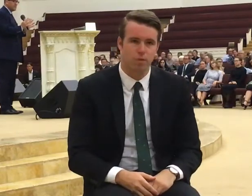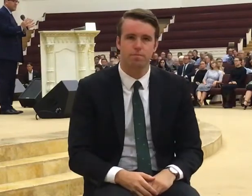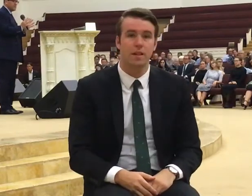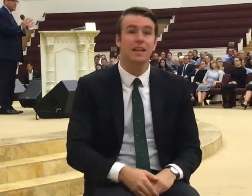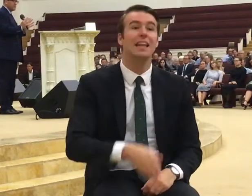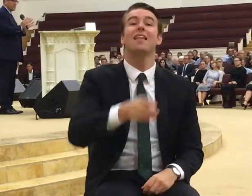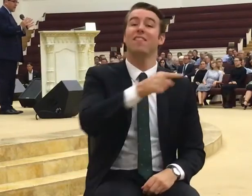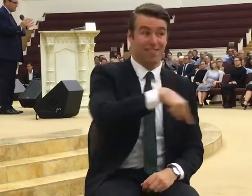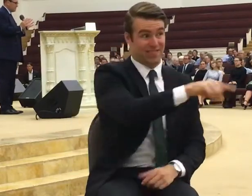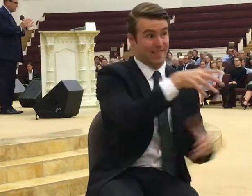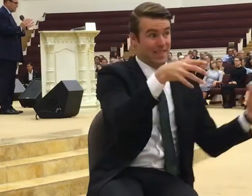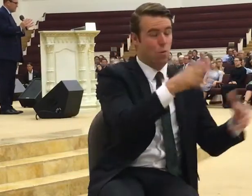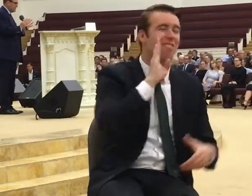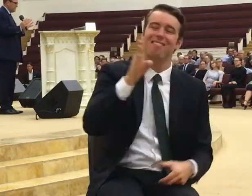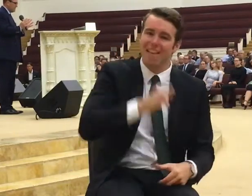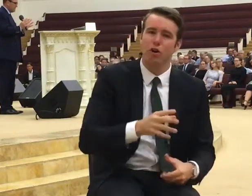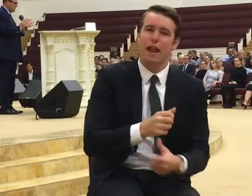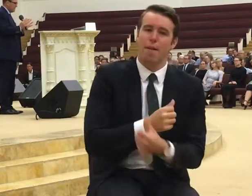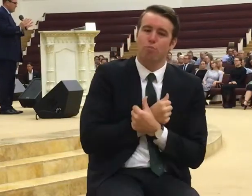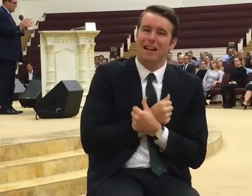embrace the gospel,